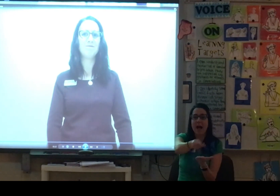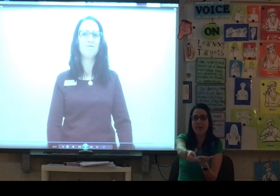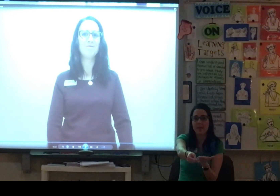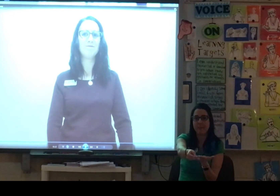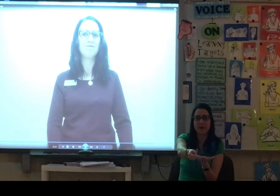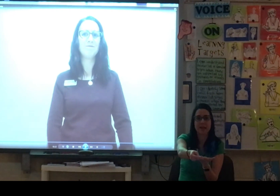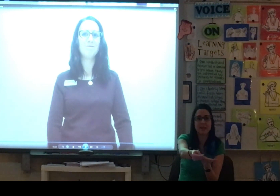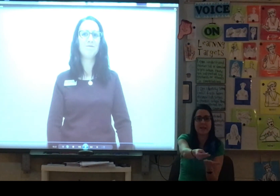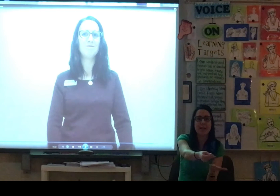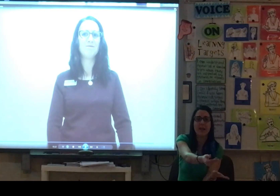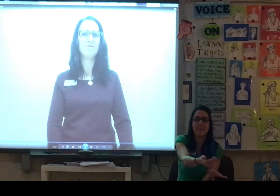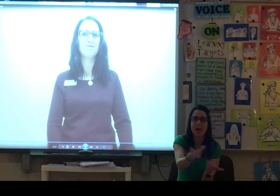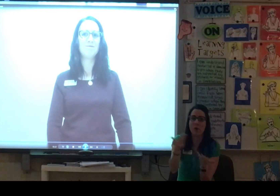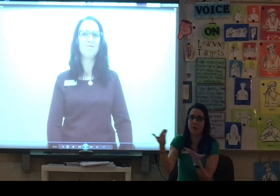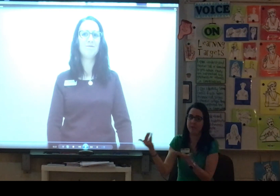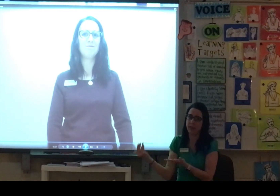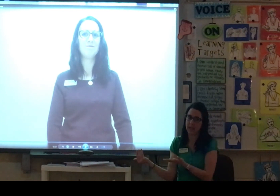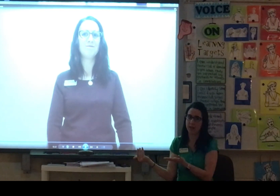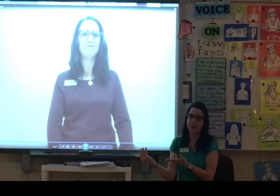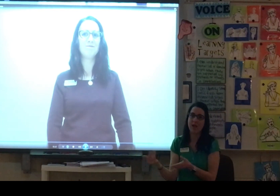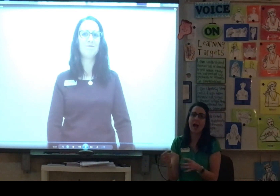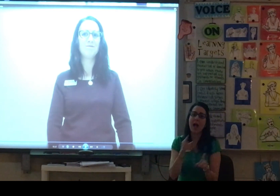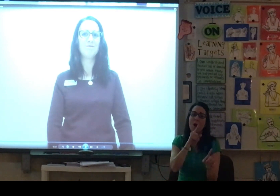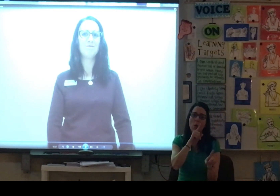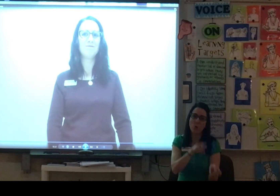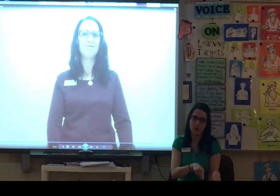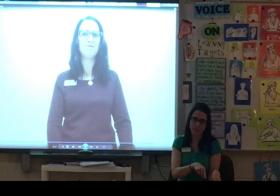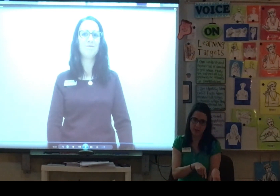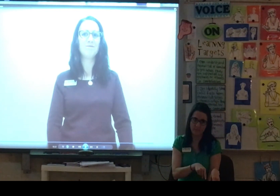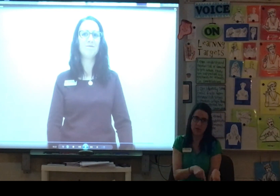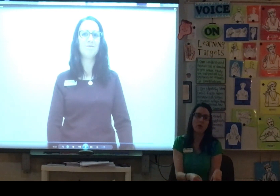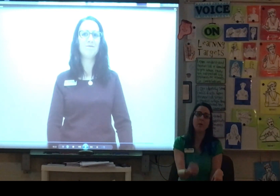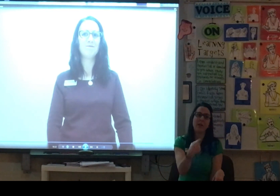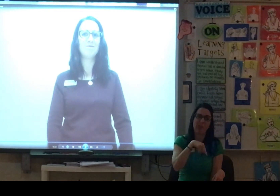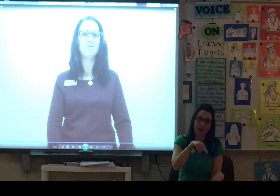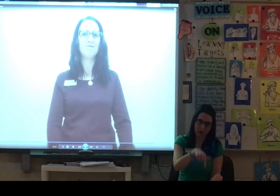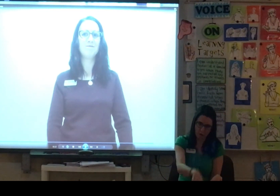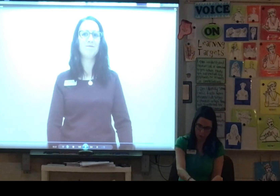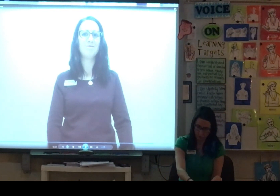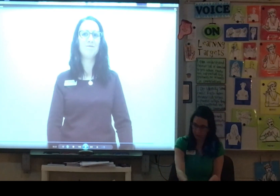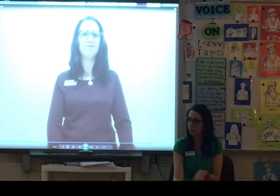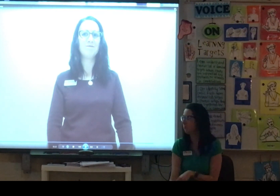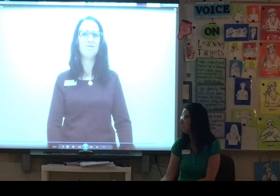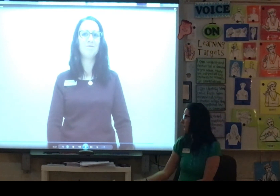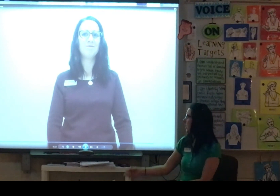buy them because I didn't take them out with me. I ordered them. They'll come in later. Okay?